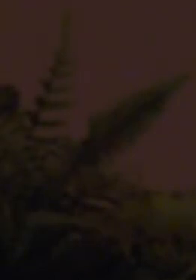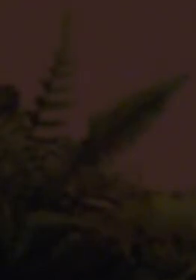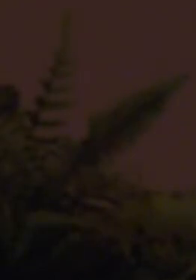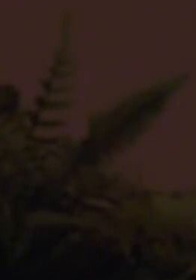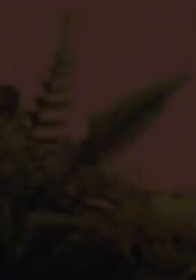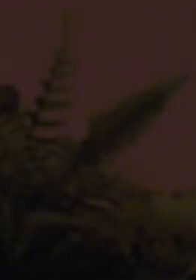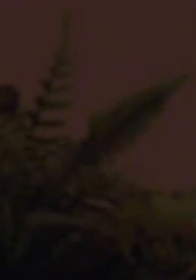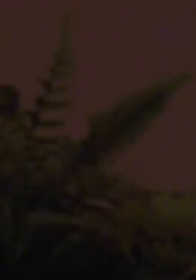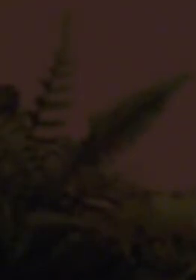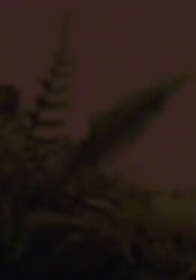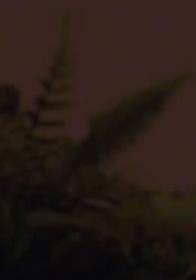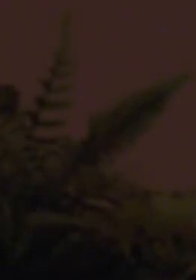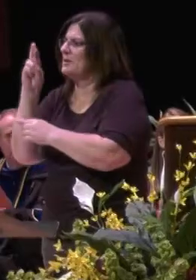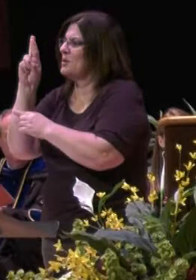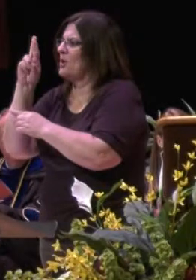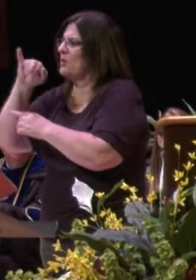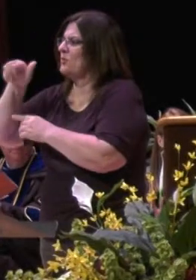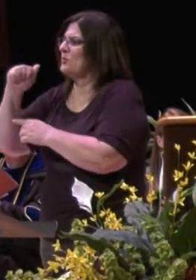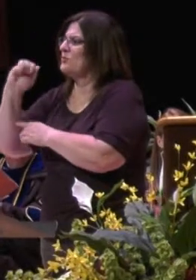Hawkins, Jr.